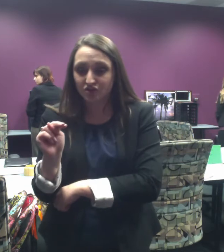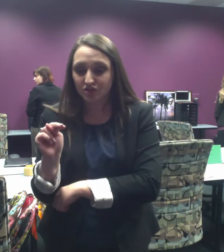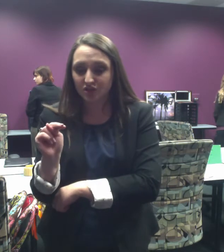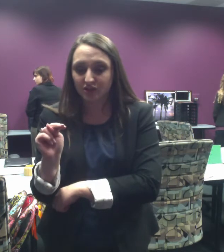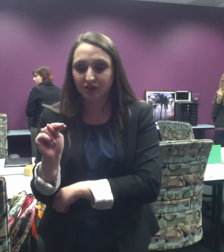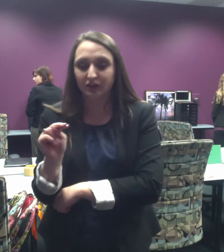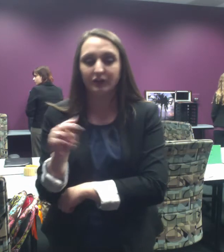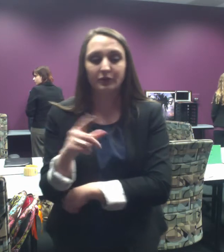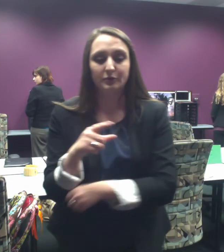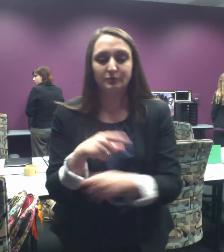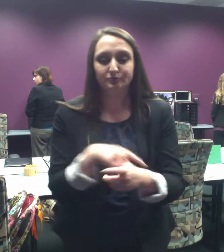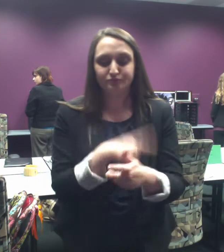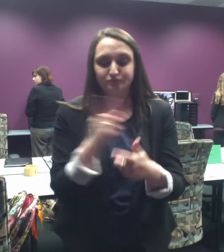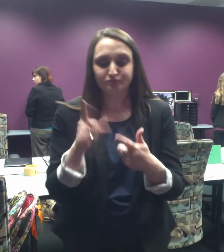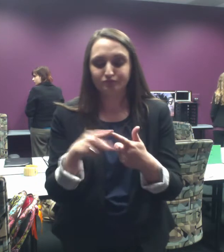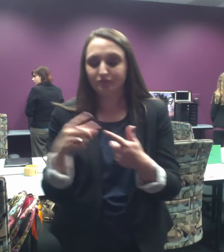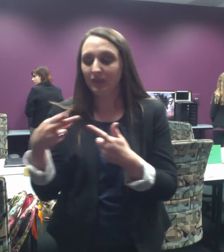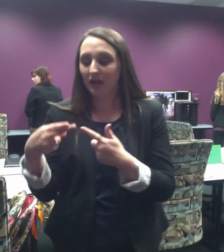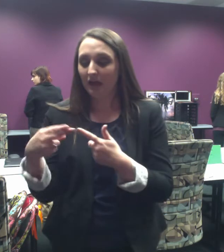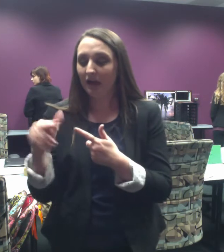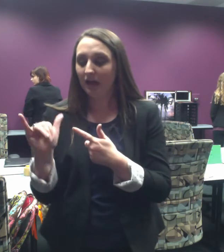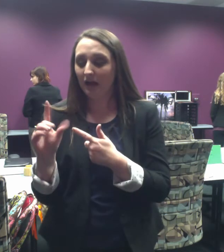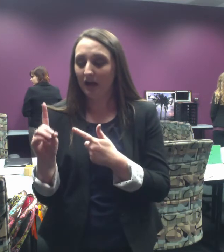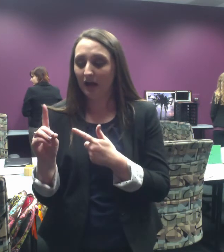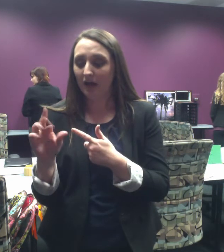air, at different temperatures.